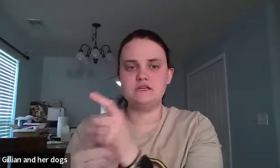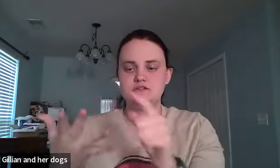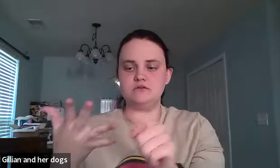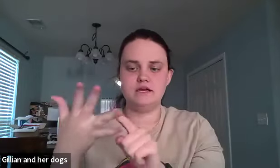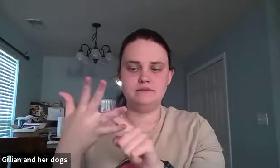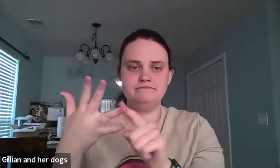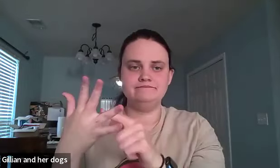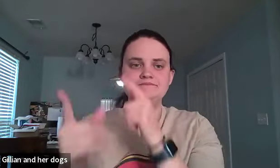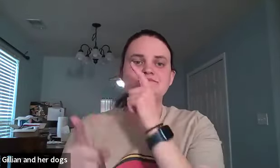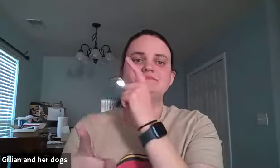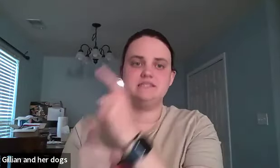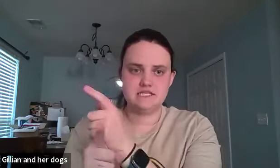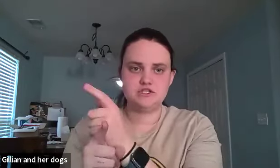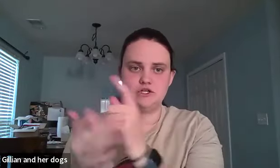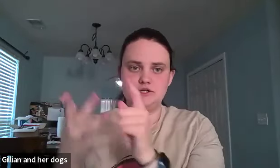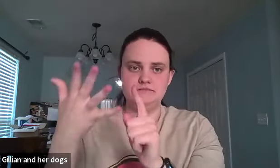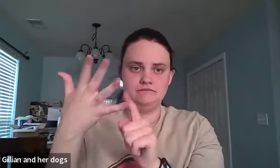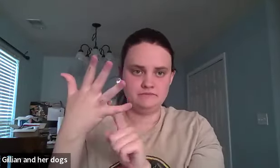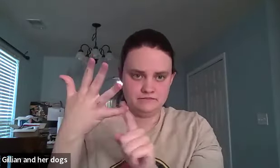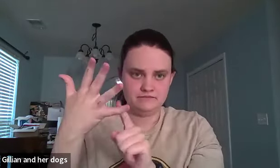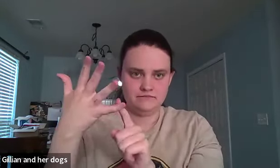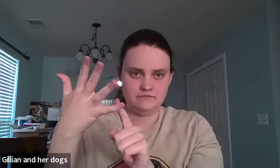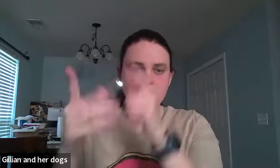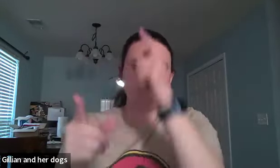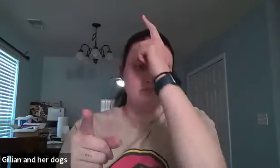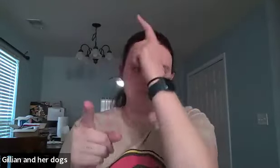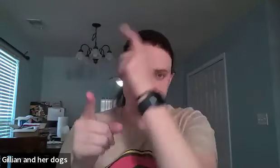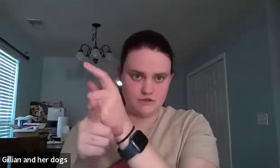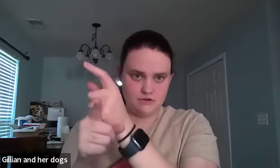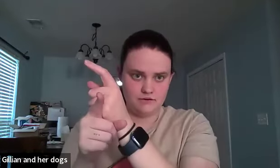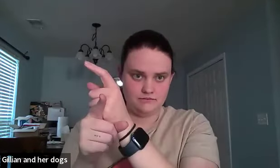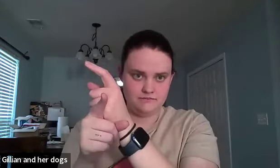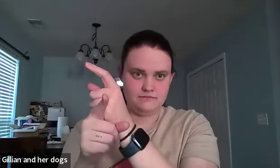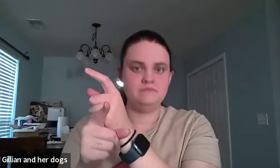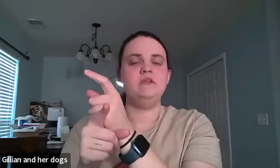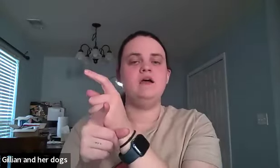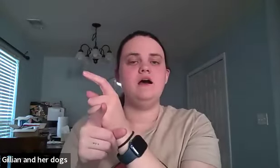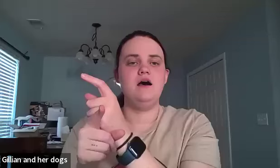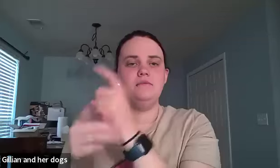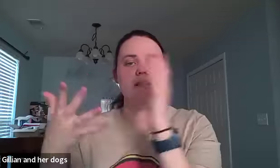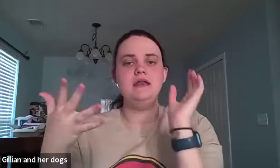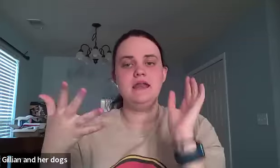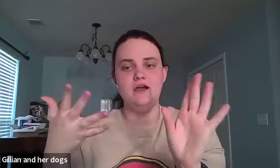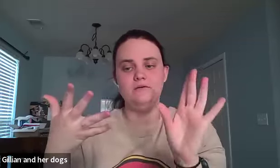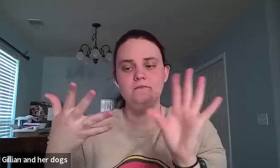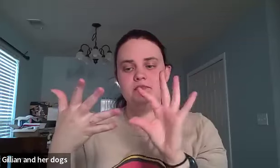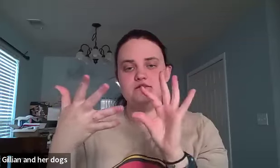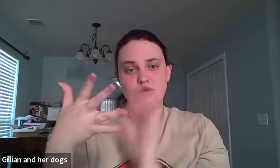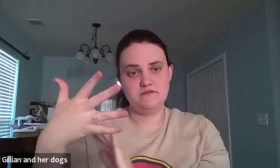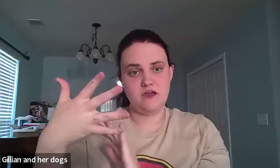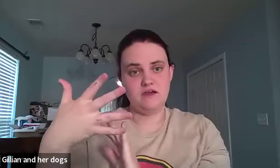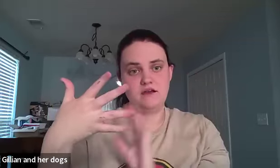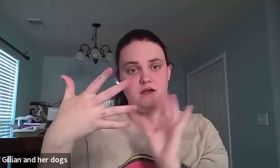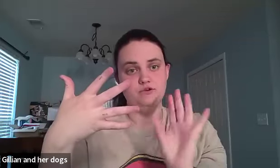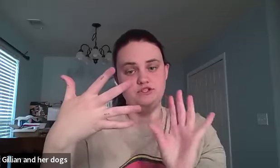this. So like sister, brother. Now with that, I would